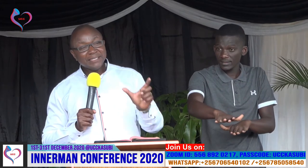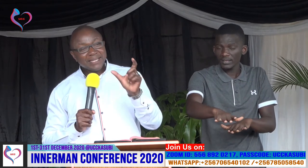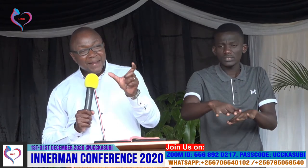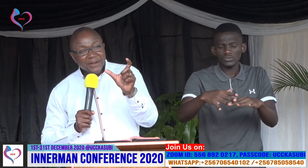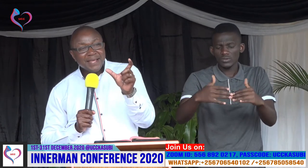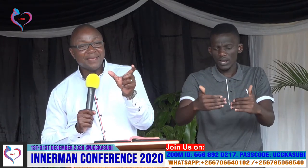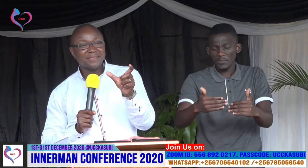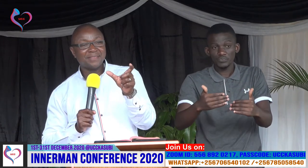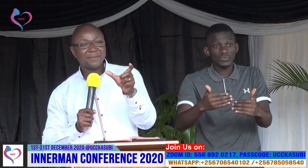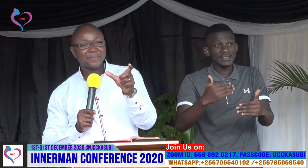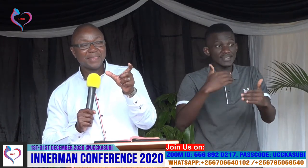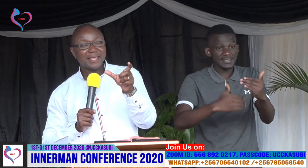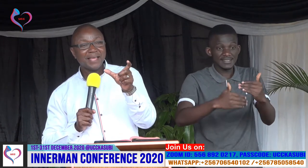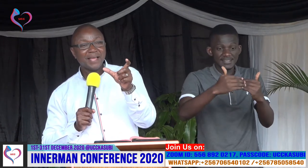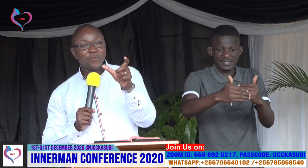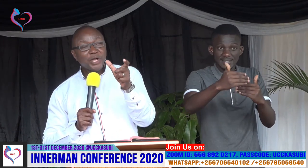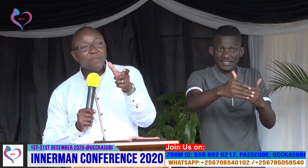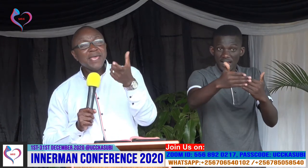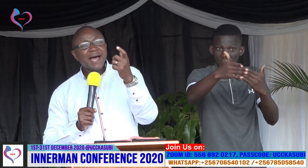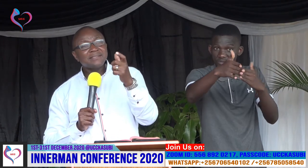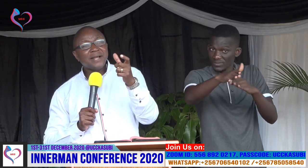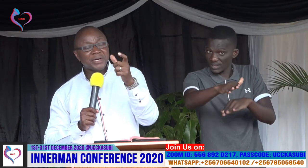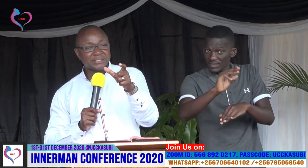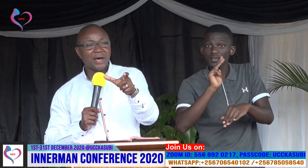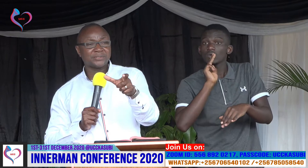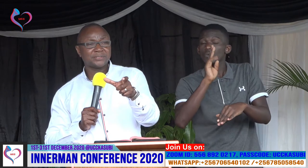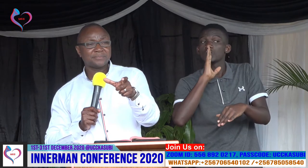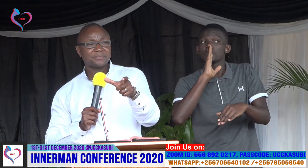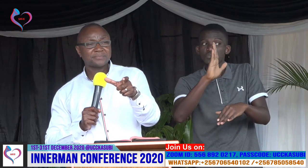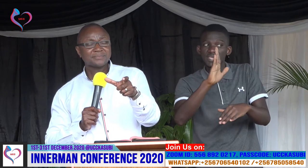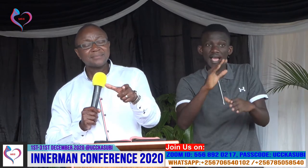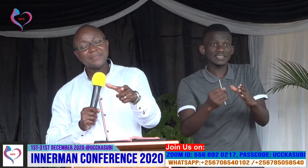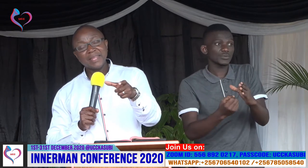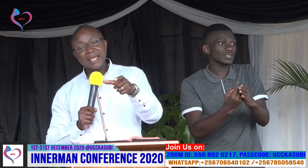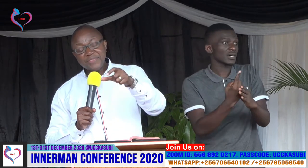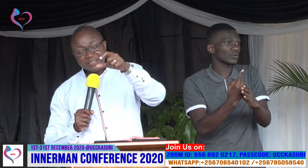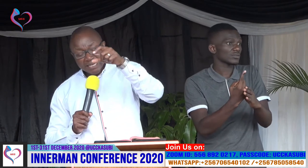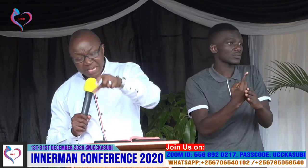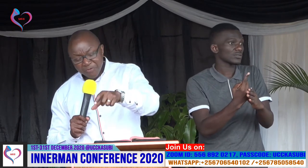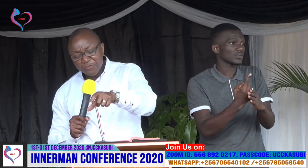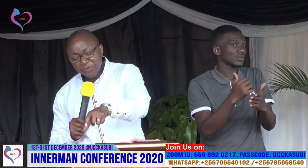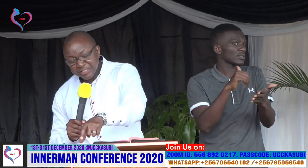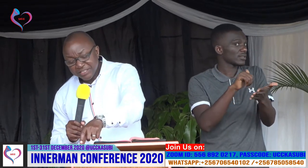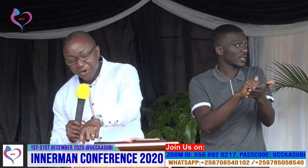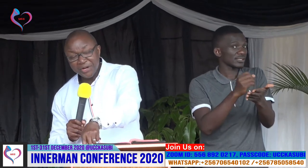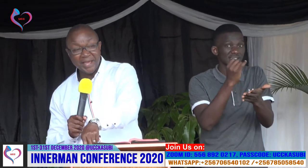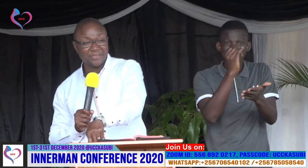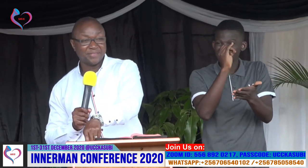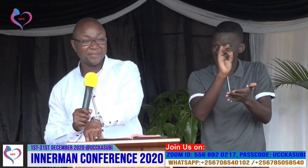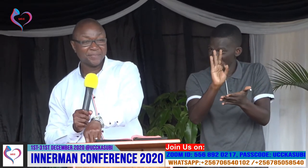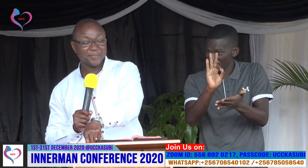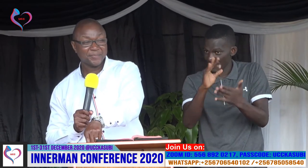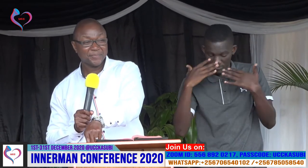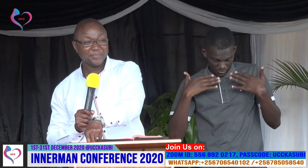Now internal death. Kakati okufa kwa uluberera. Will be as a result. Lugenda kuba. That if physical